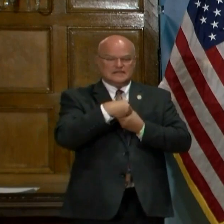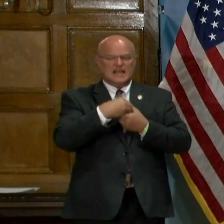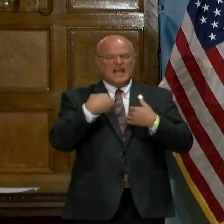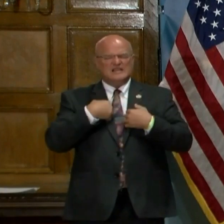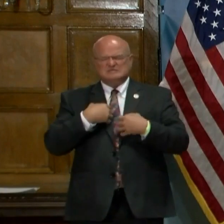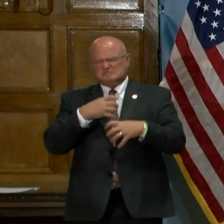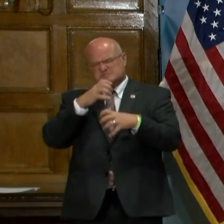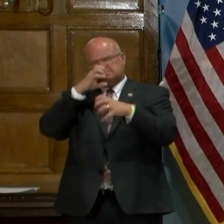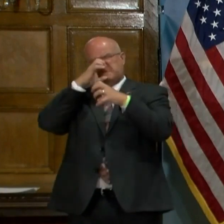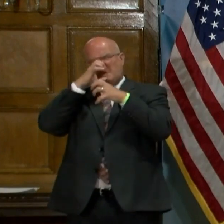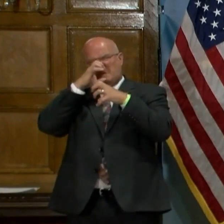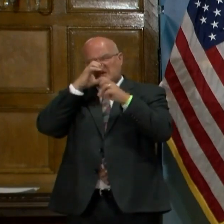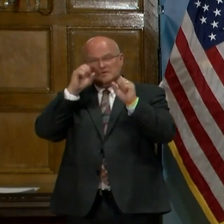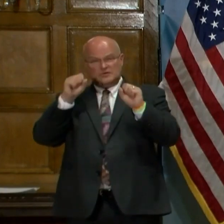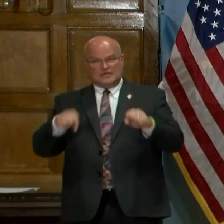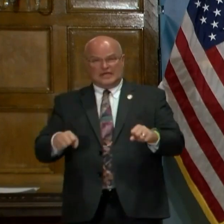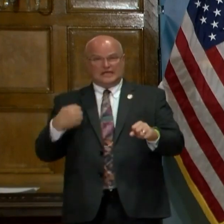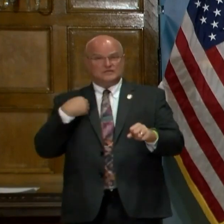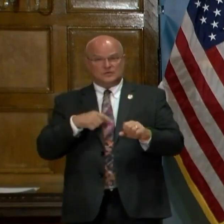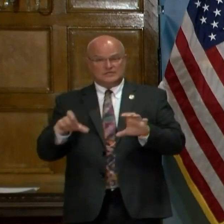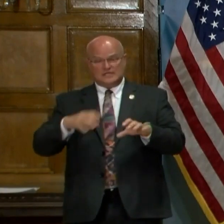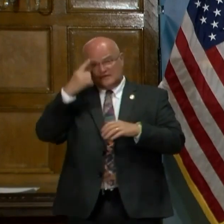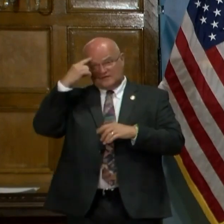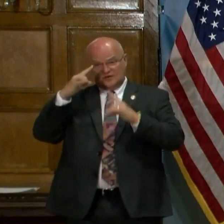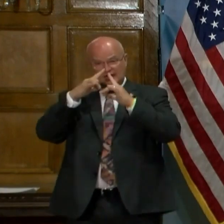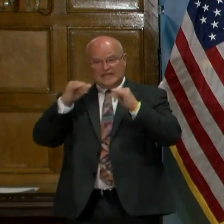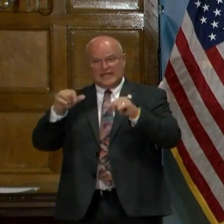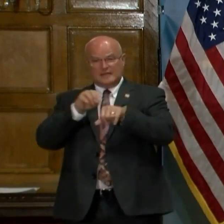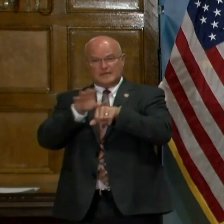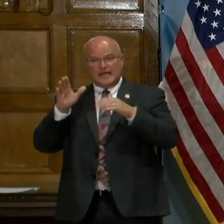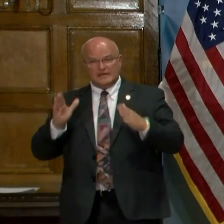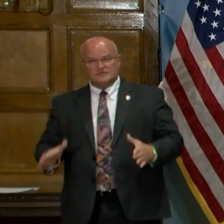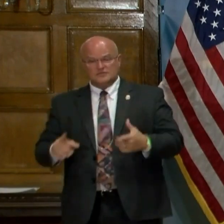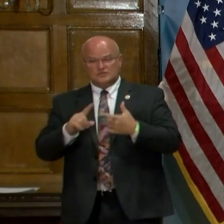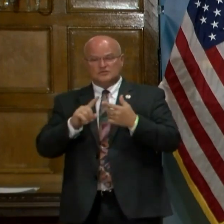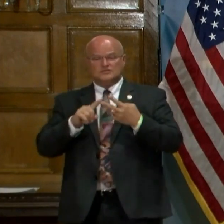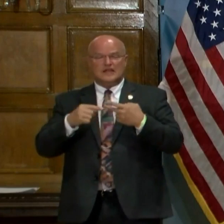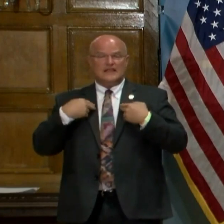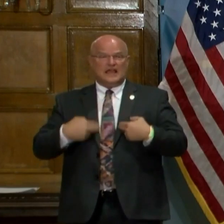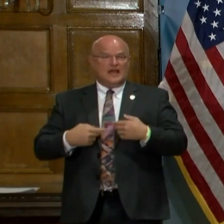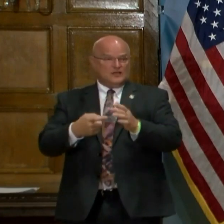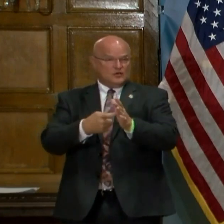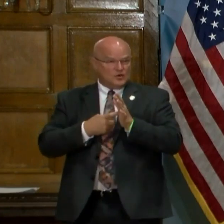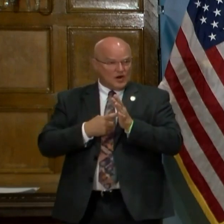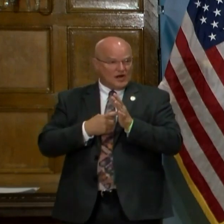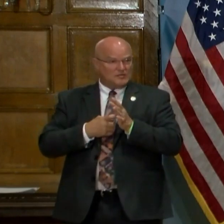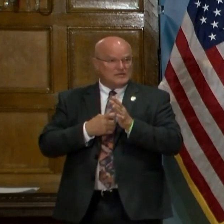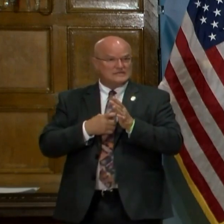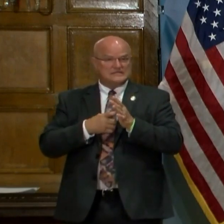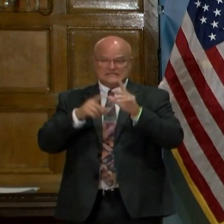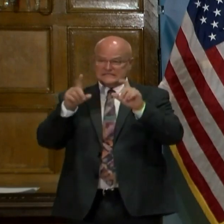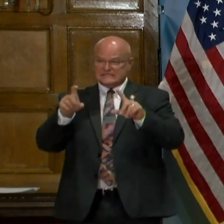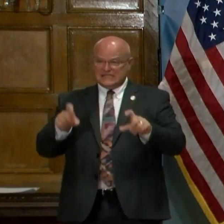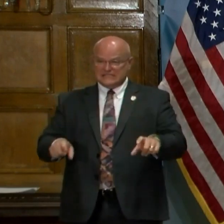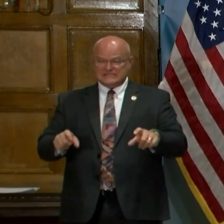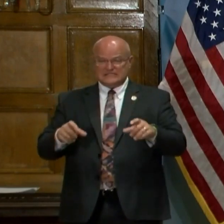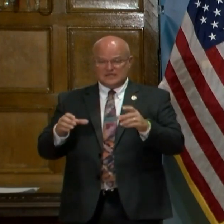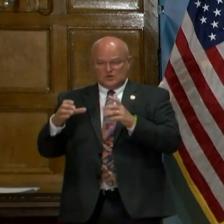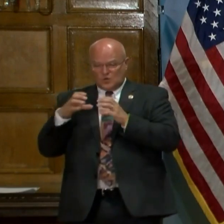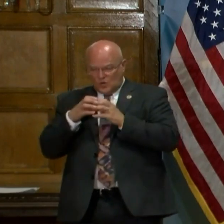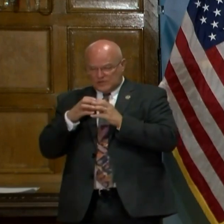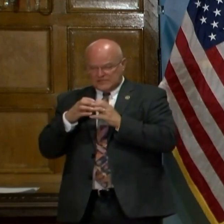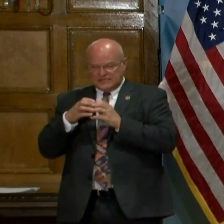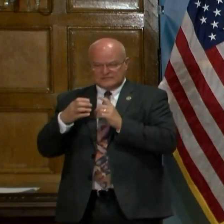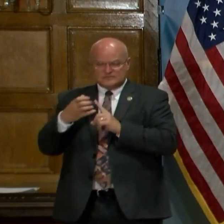stringent requirements, as we did for camp counselors and for the health requirements and testing and